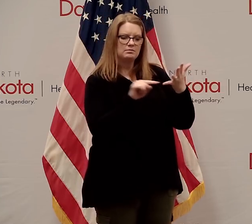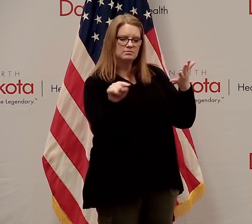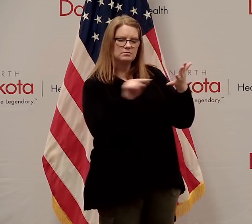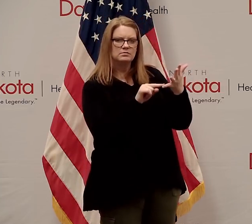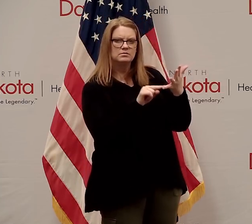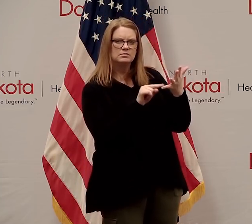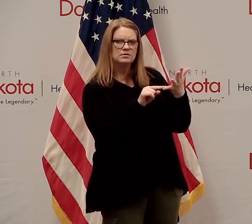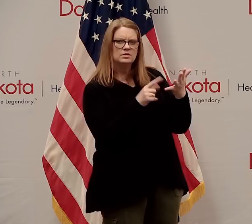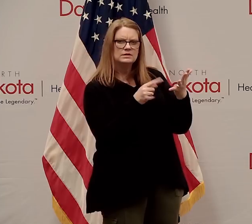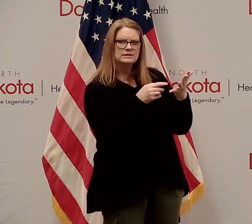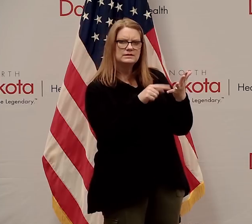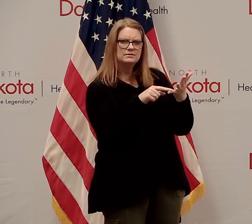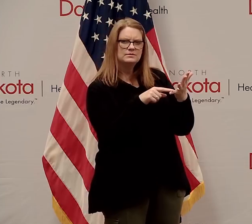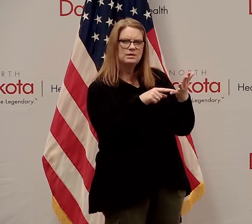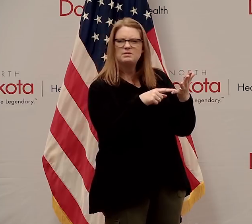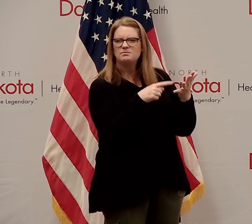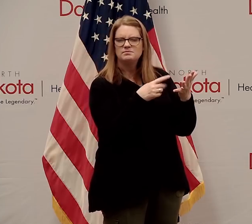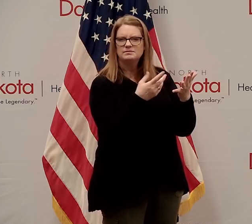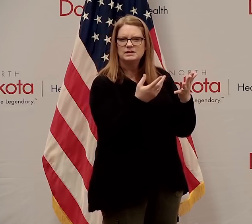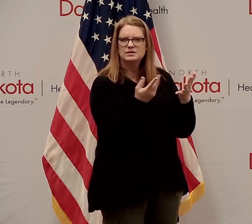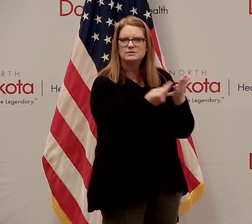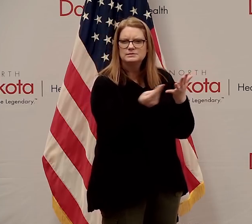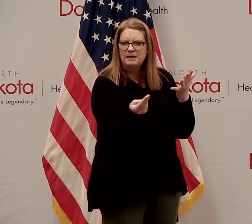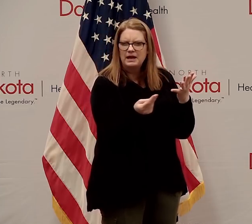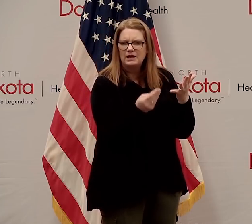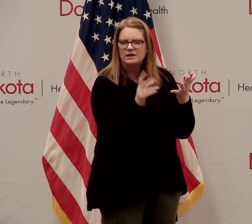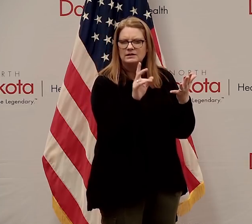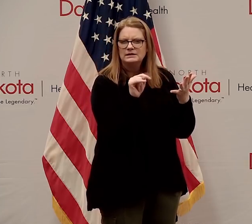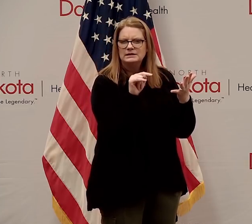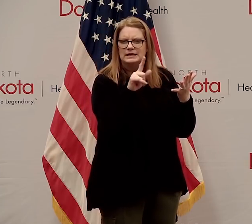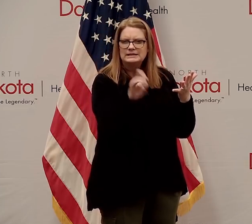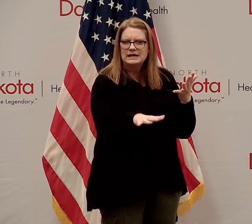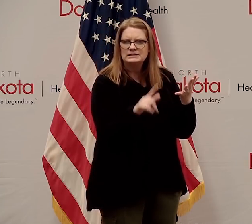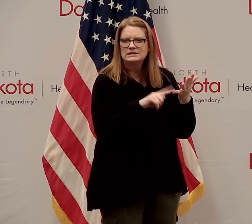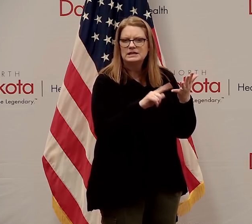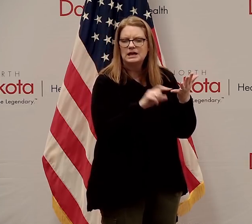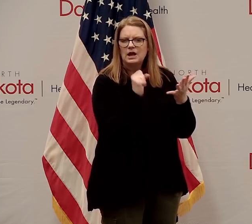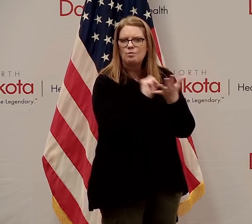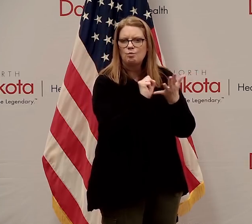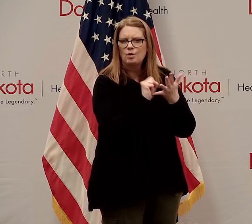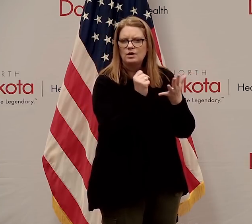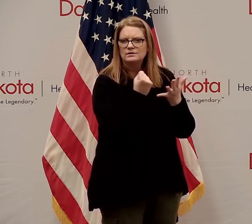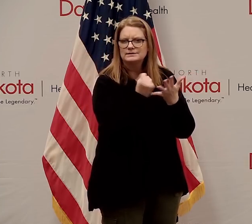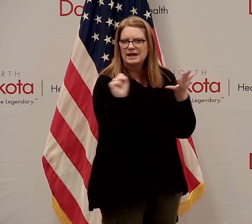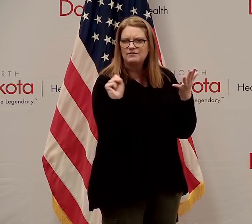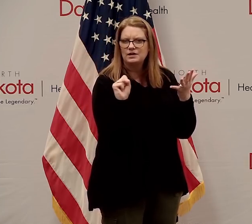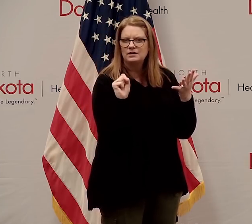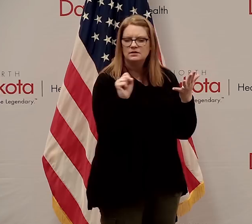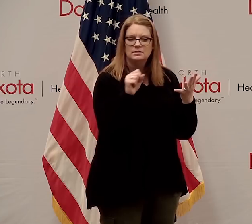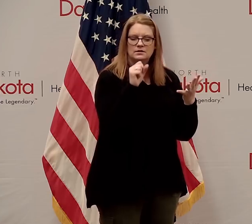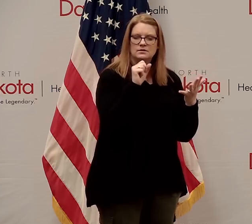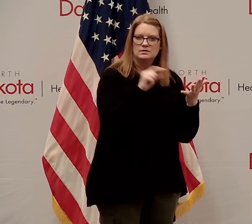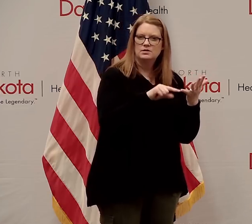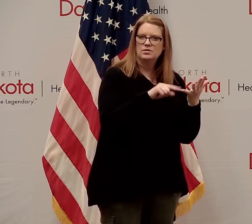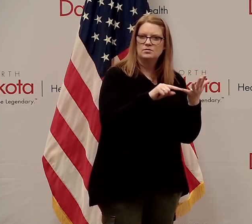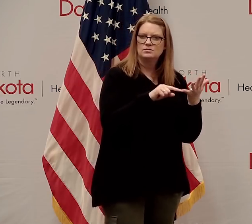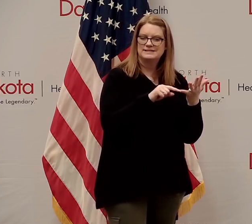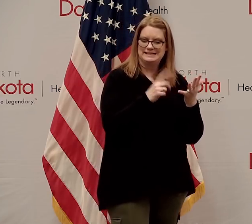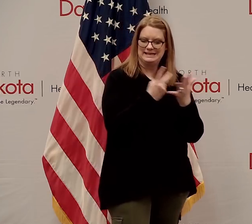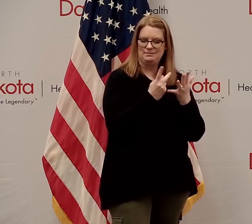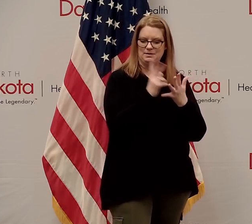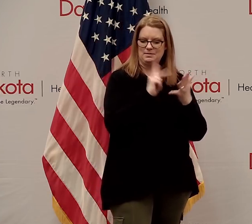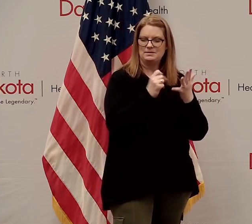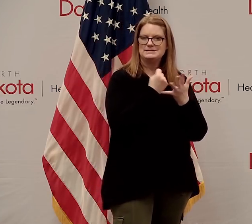you spending on testing, or what are you spending on workforce safety, not in sort of slip and fall, but what are you spending on workforce